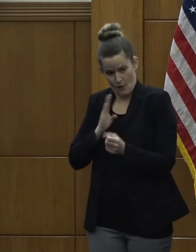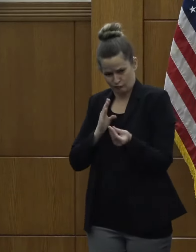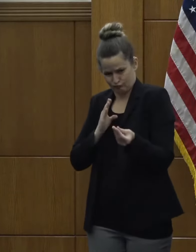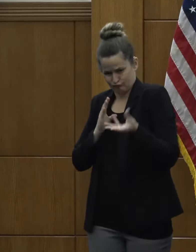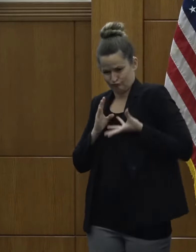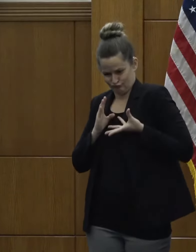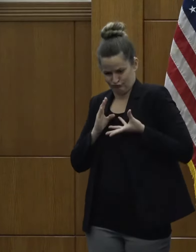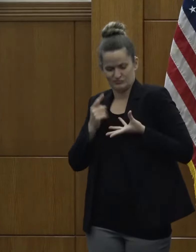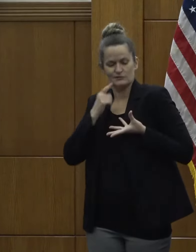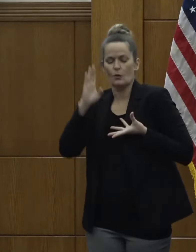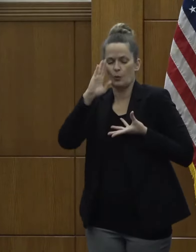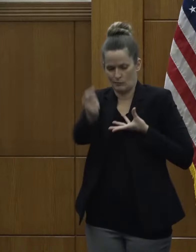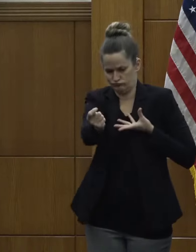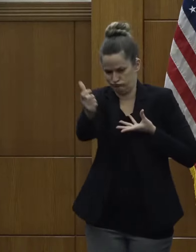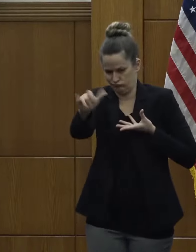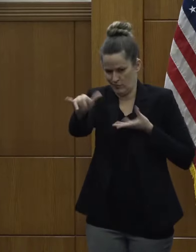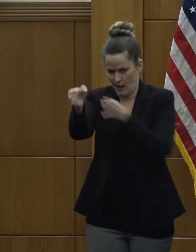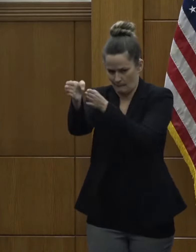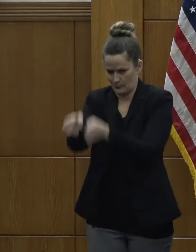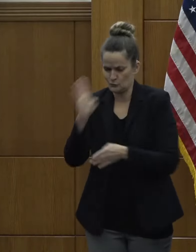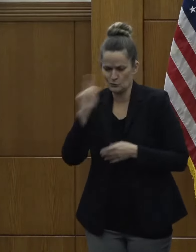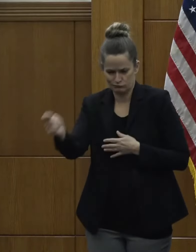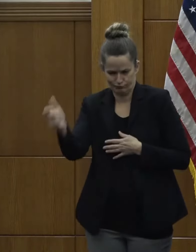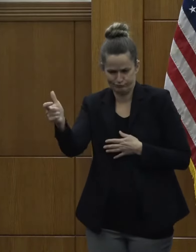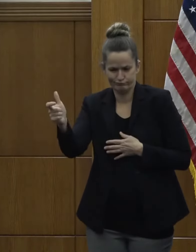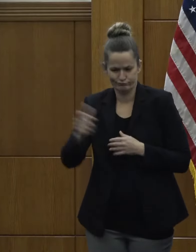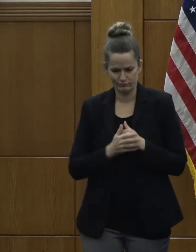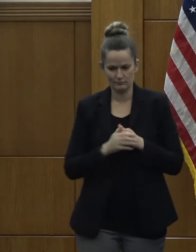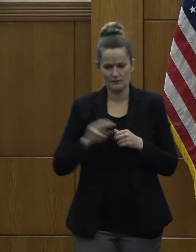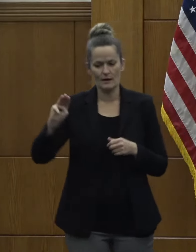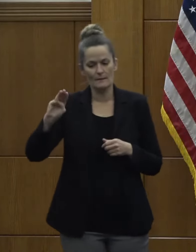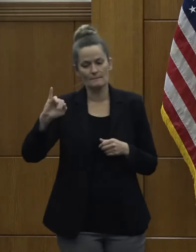Michael O'Connor with the Dogwood. Do you have a question for us?